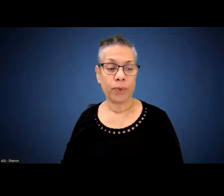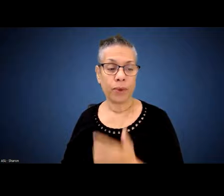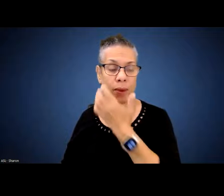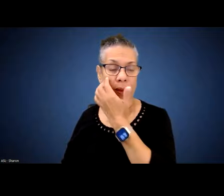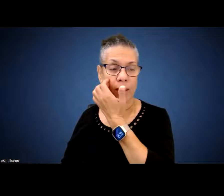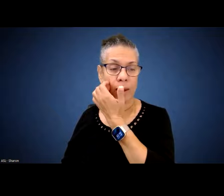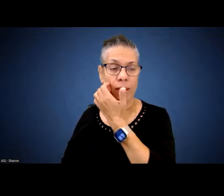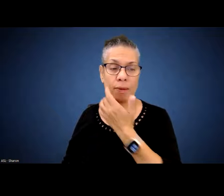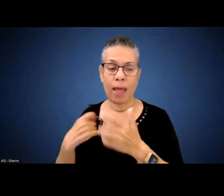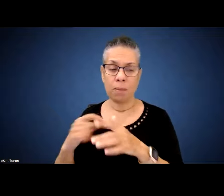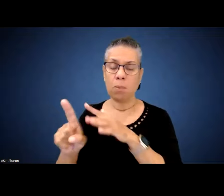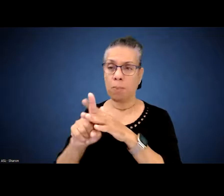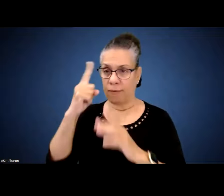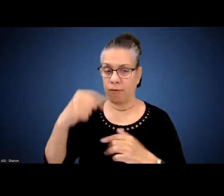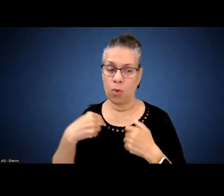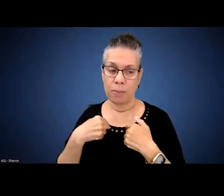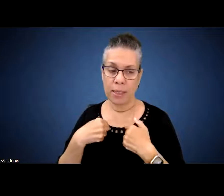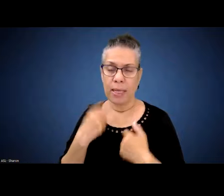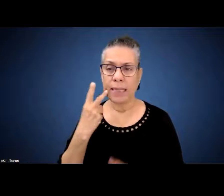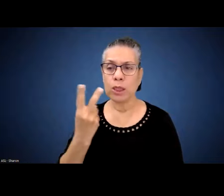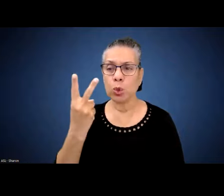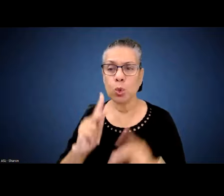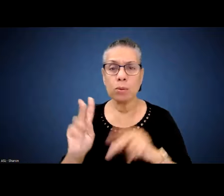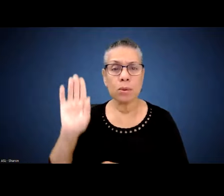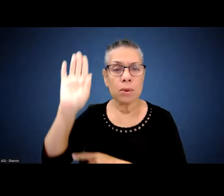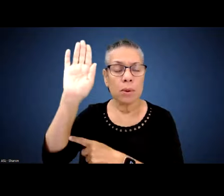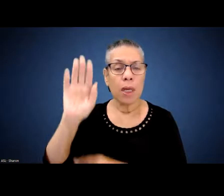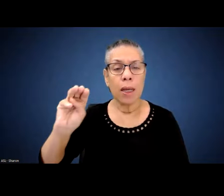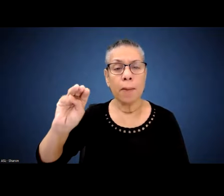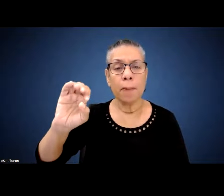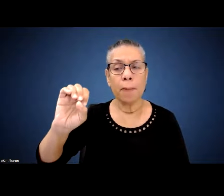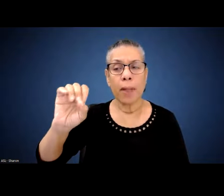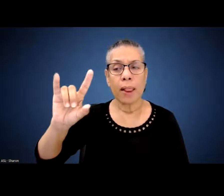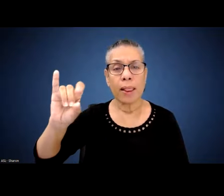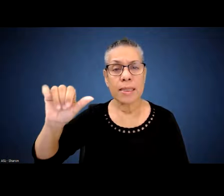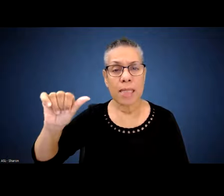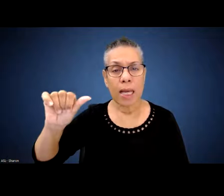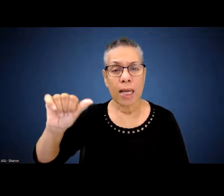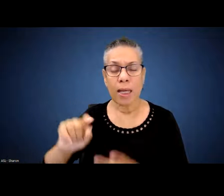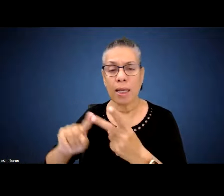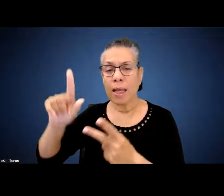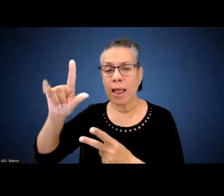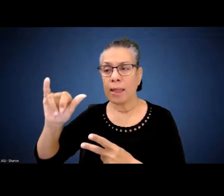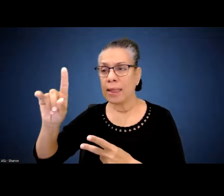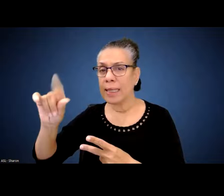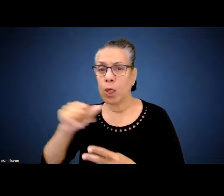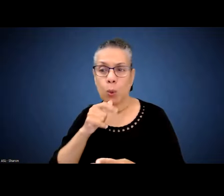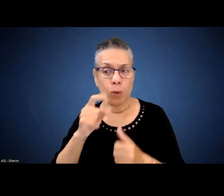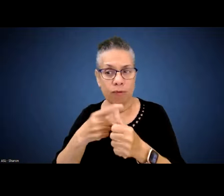come to light for me. I see two hands up, Melissa and Lydia's. I don't know what order they came up